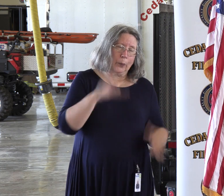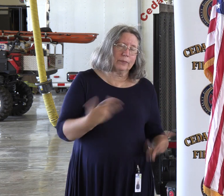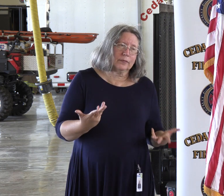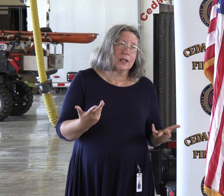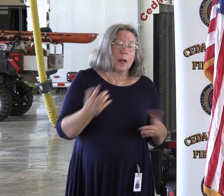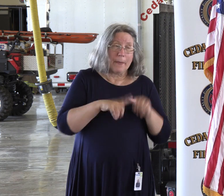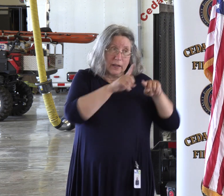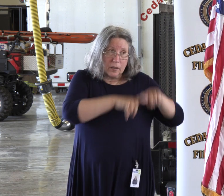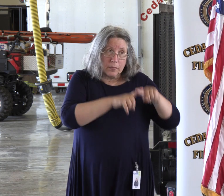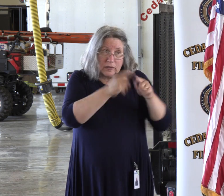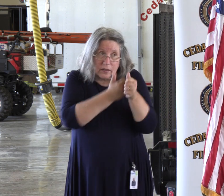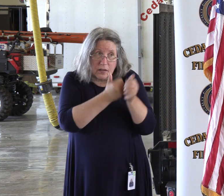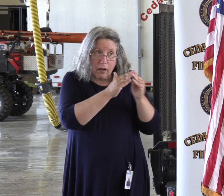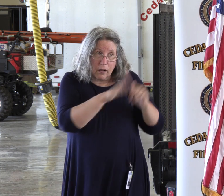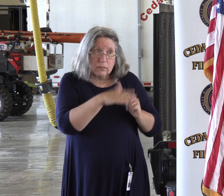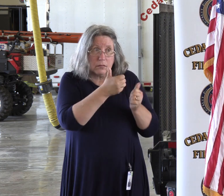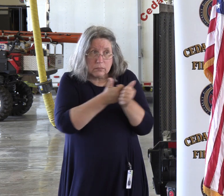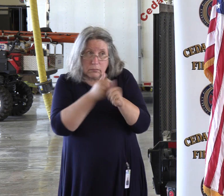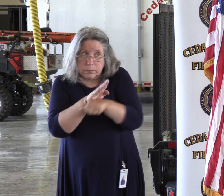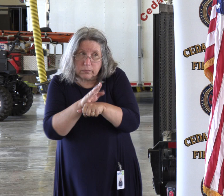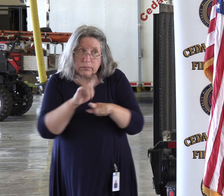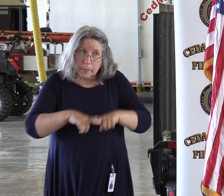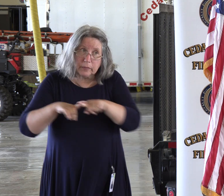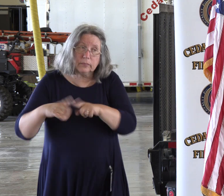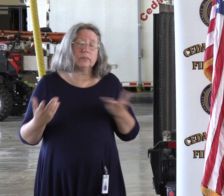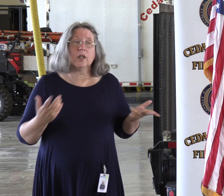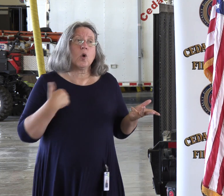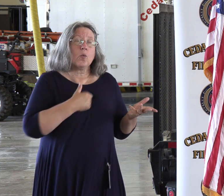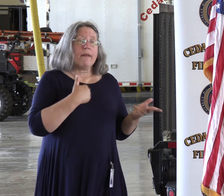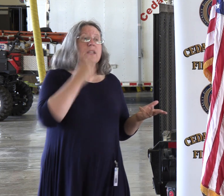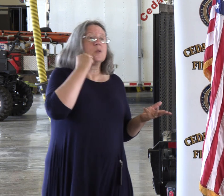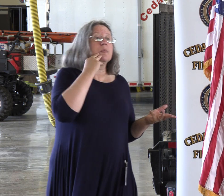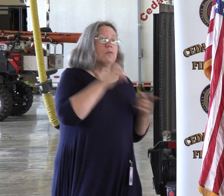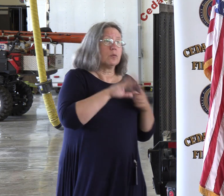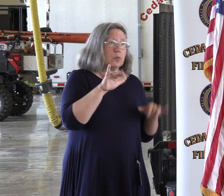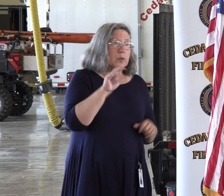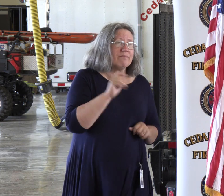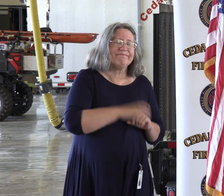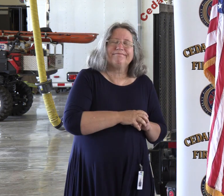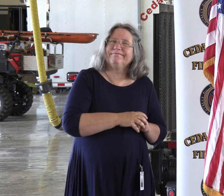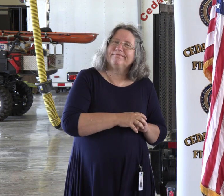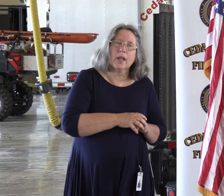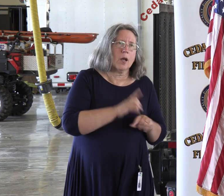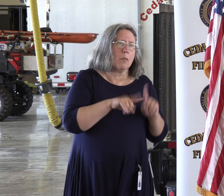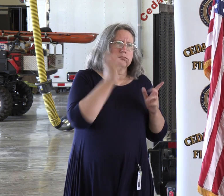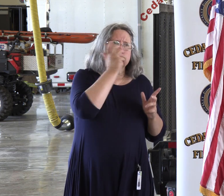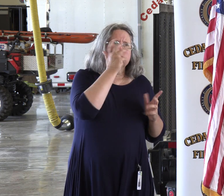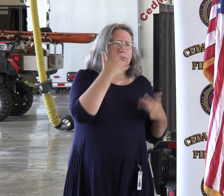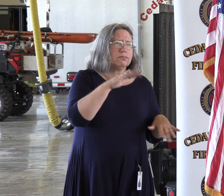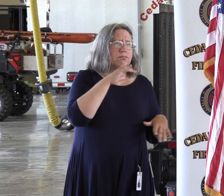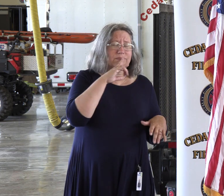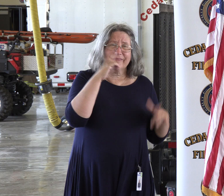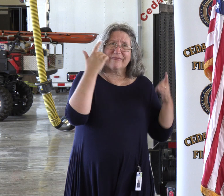each house and each business. But we have the experience to do it. We know we can do the job. It's just the magnitude of this and of